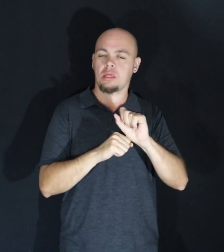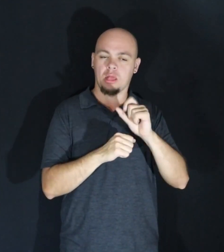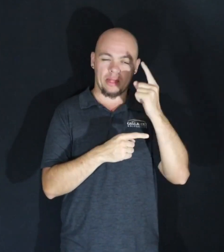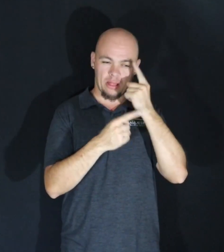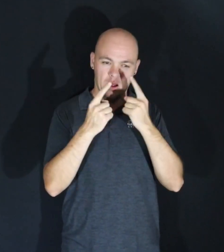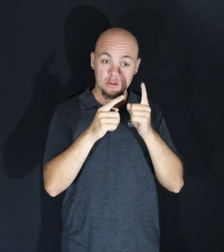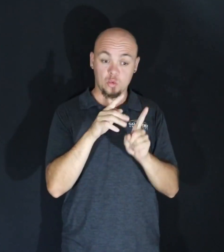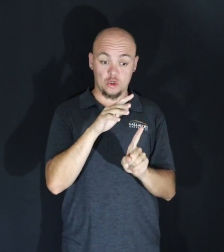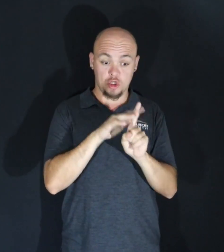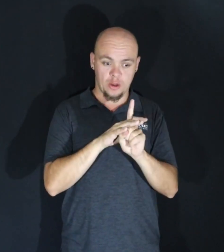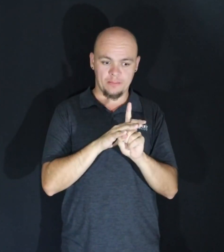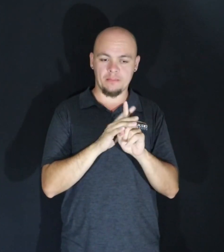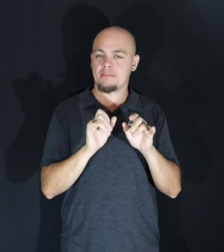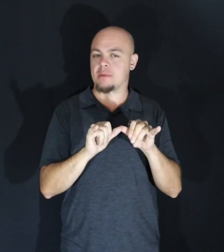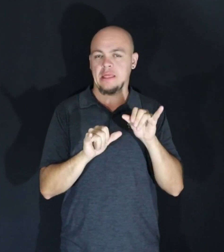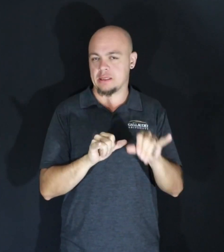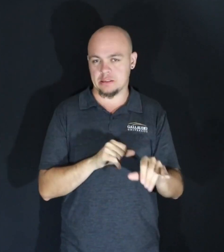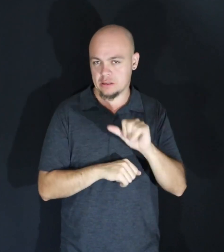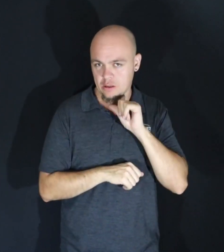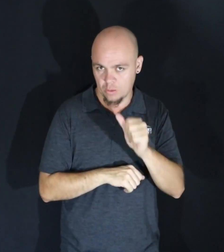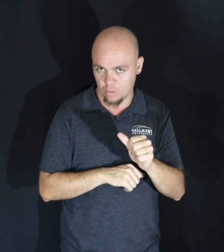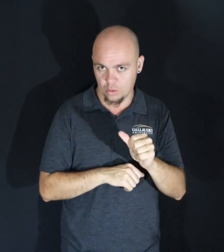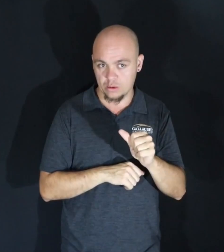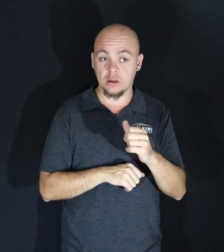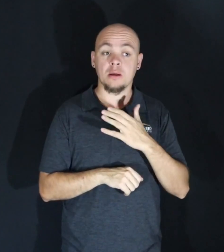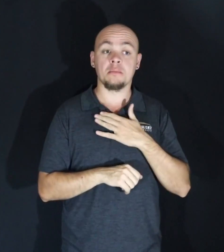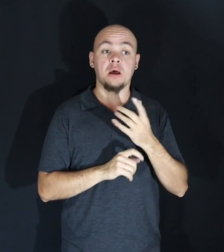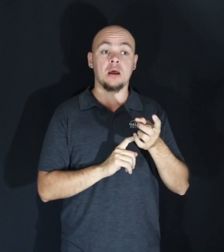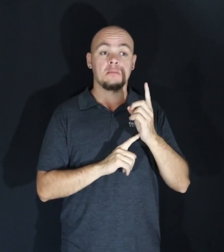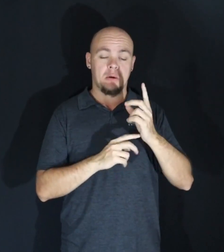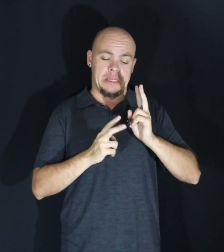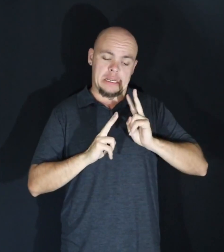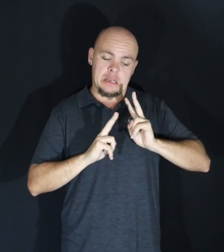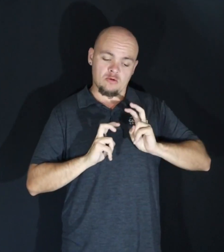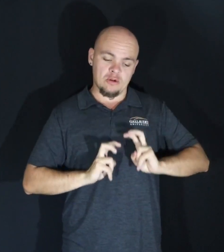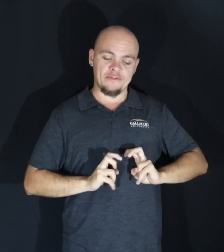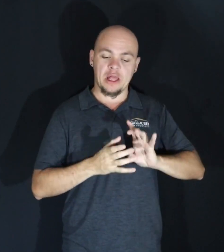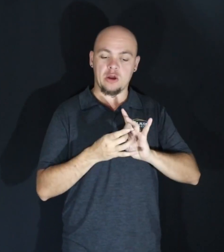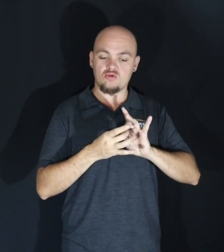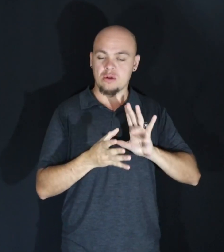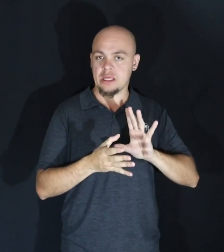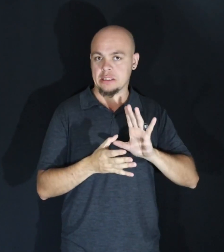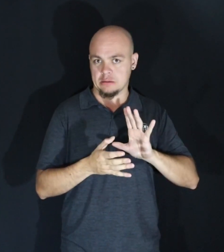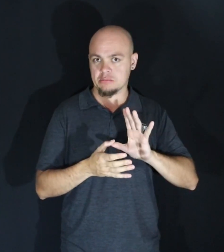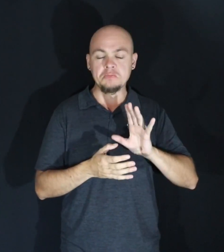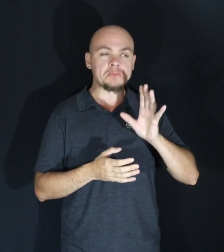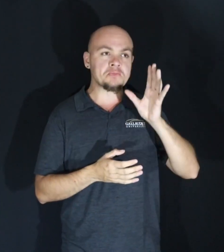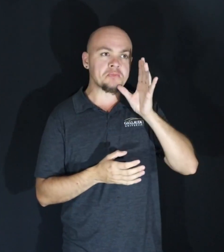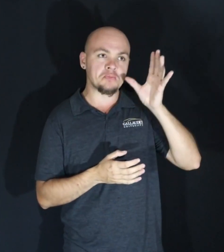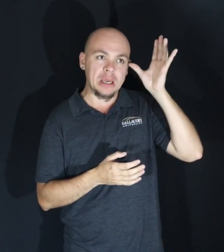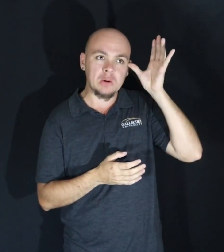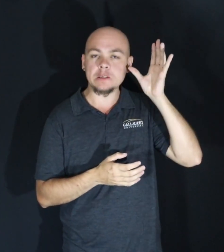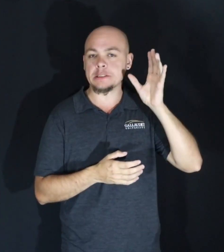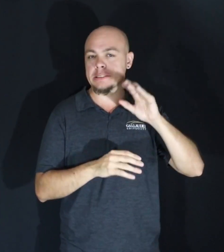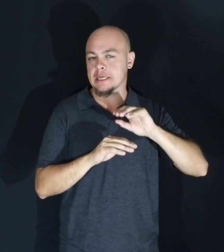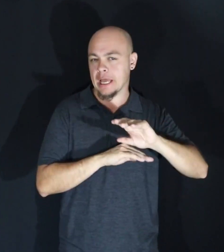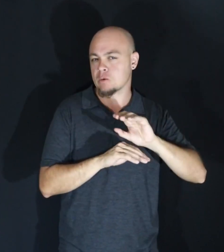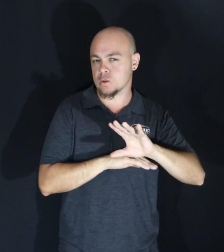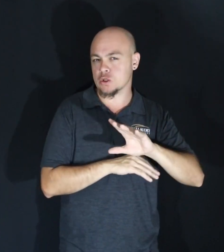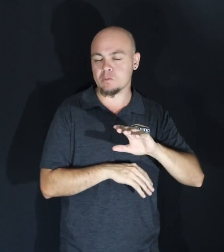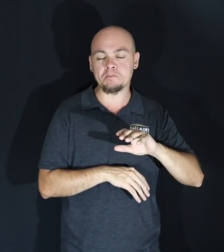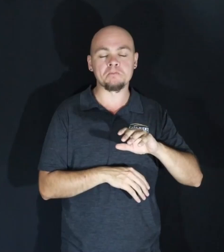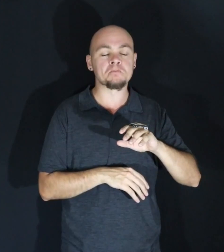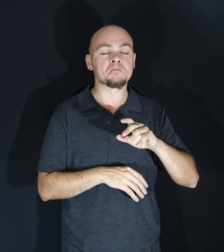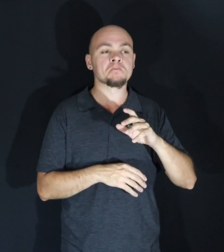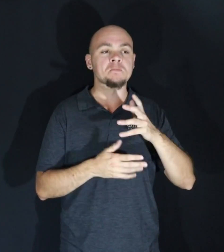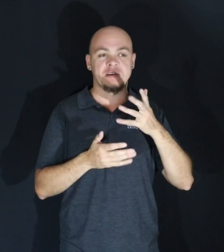they won't stay. Now, after I had my moment of reflection and release with my parents and with Counselor X, I felt the burden